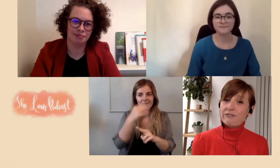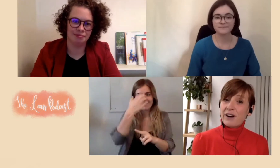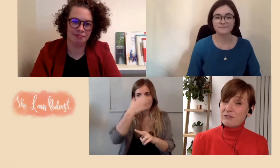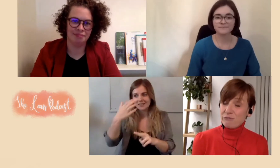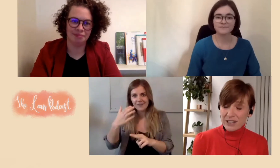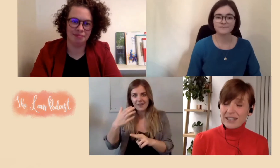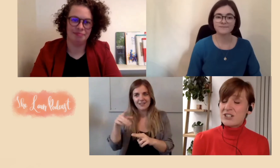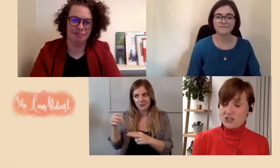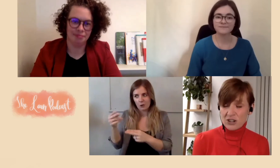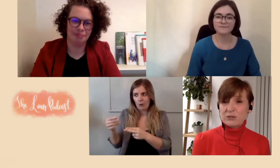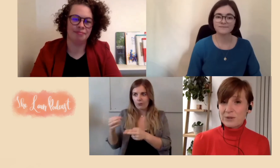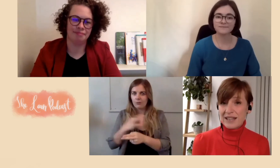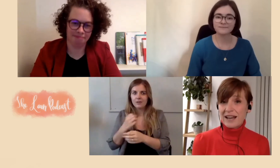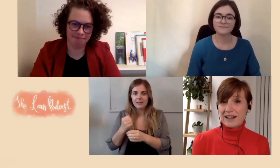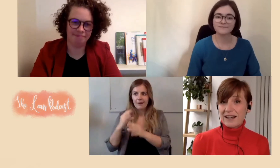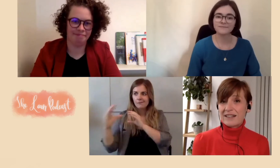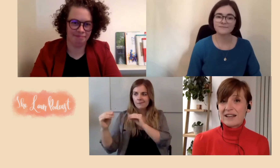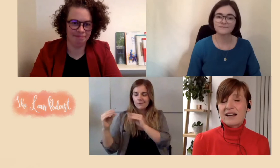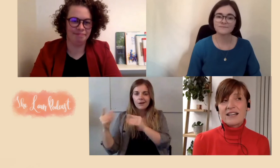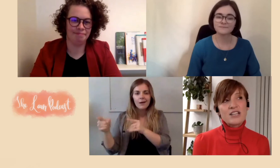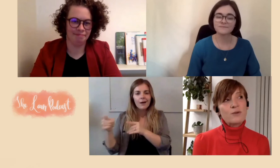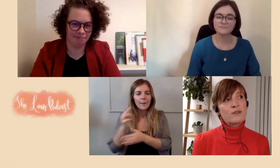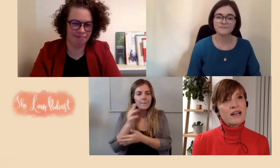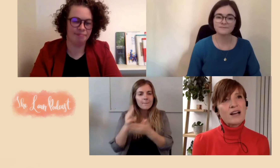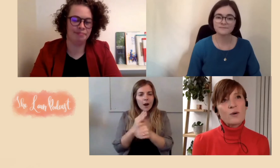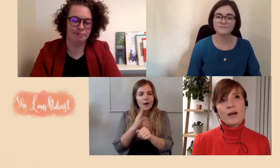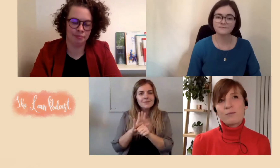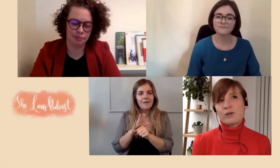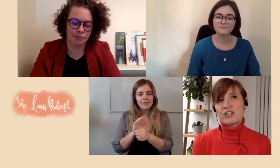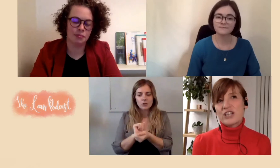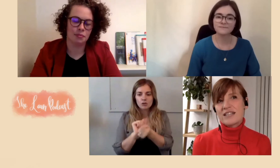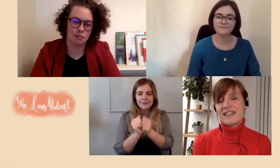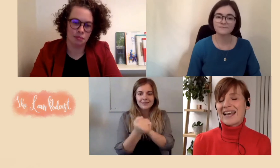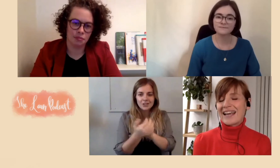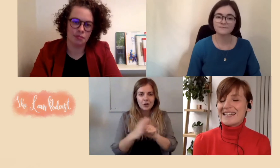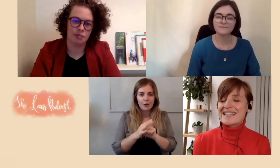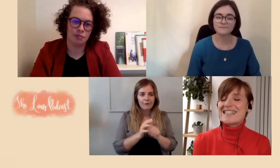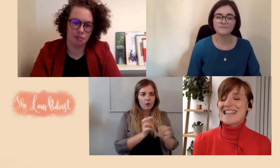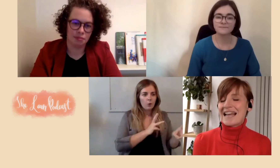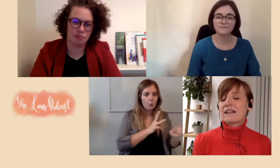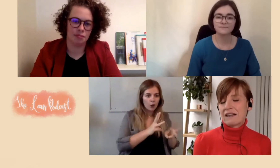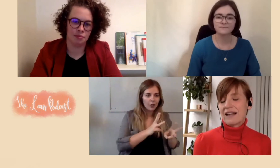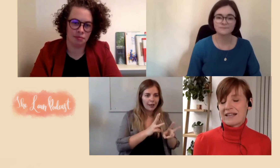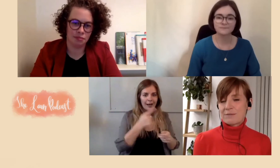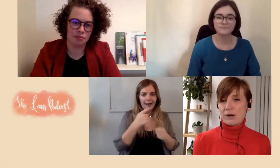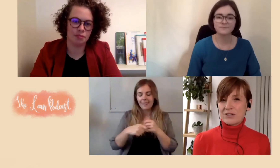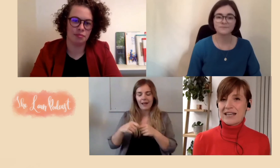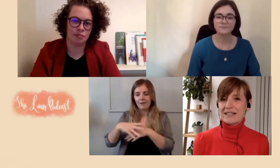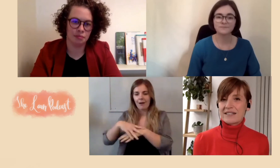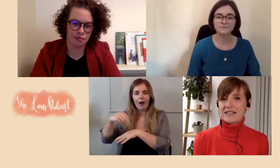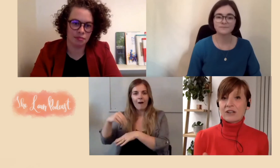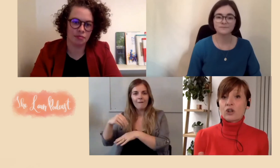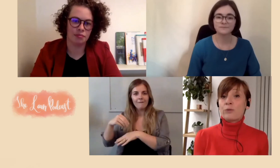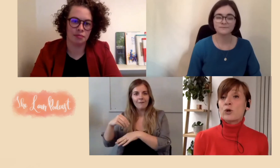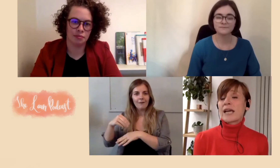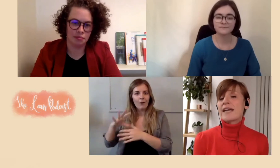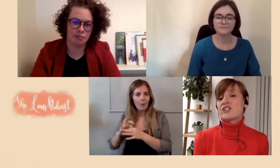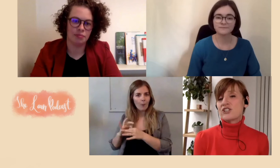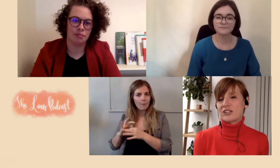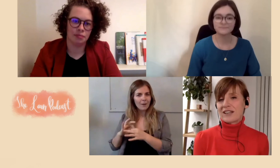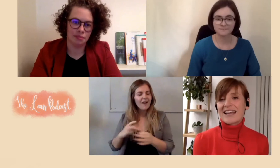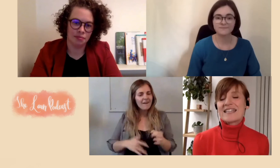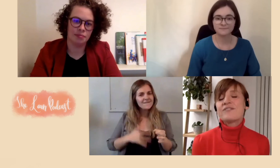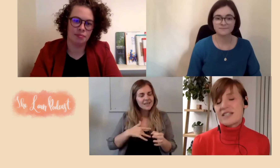working. That's what I find, because what I've found really difficult when I did when I've worked on my own, for example, particularly